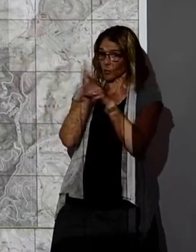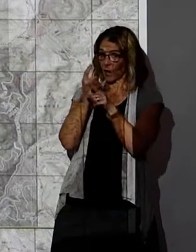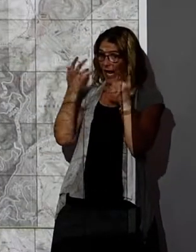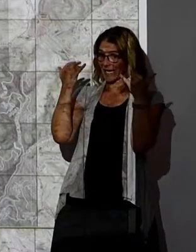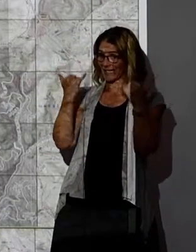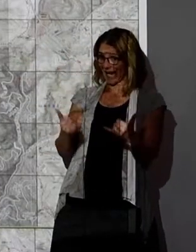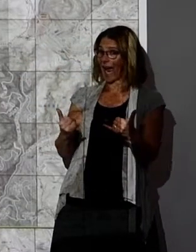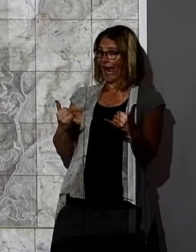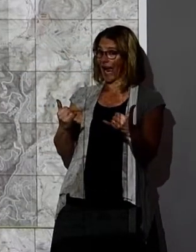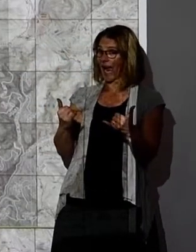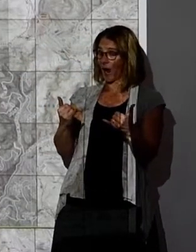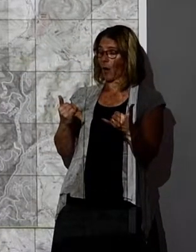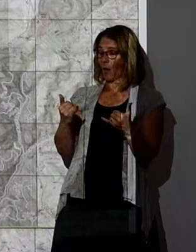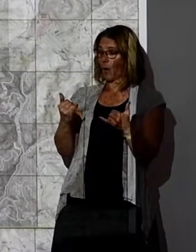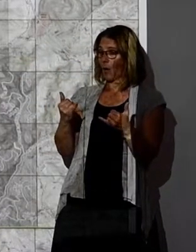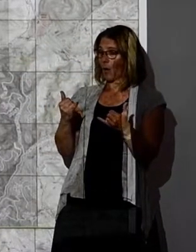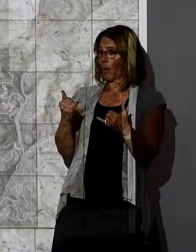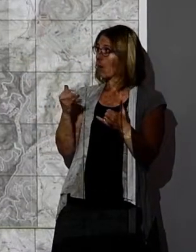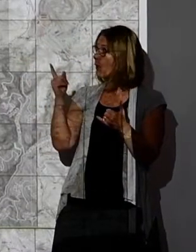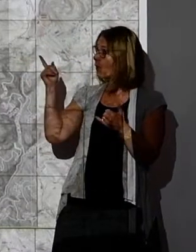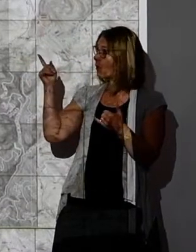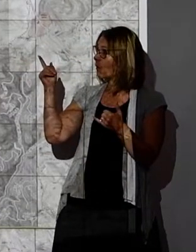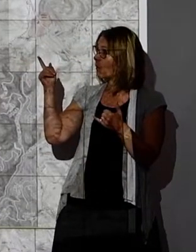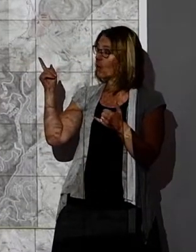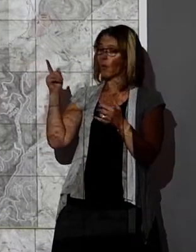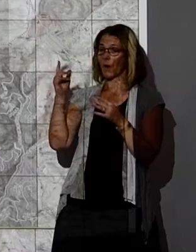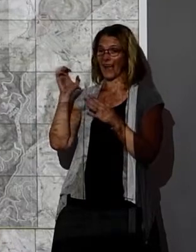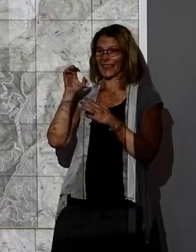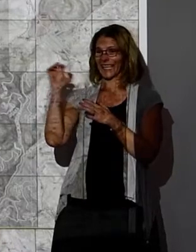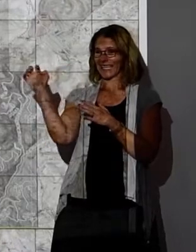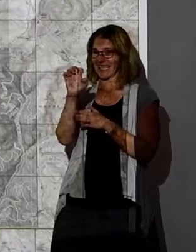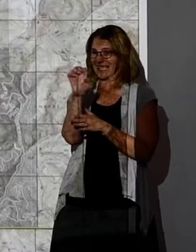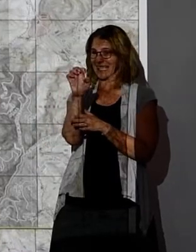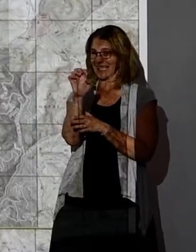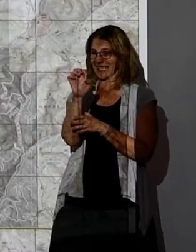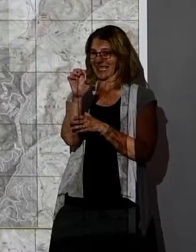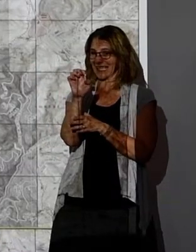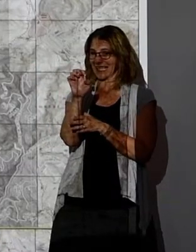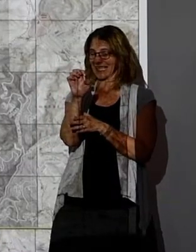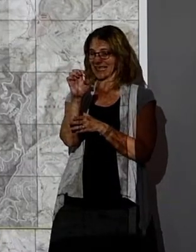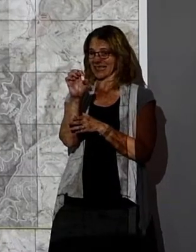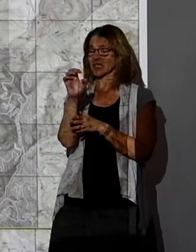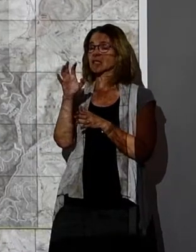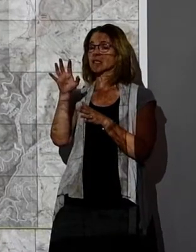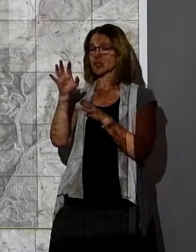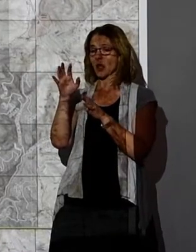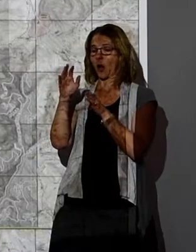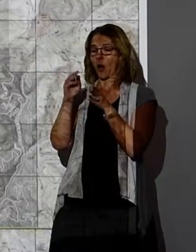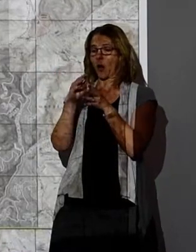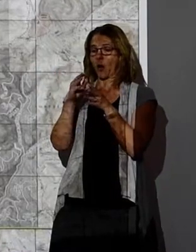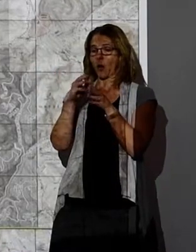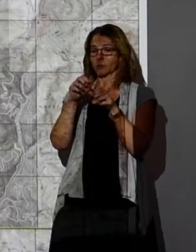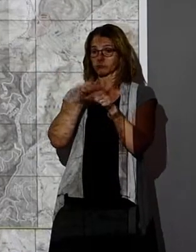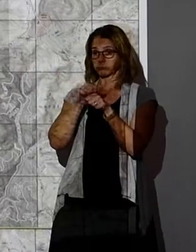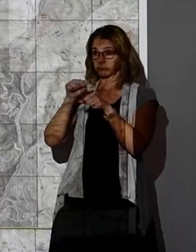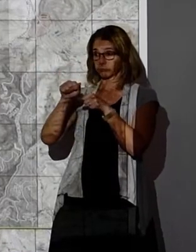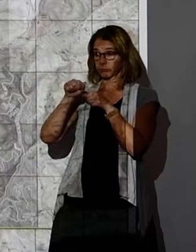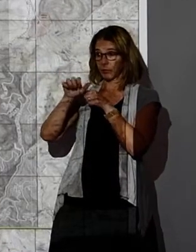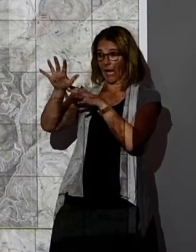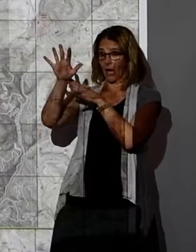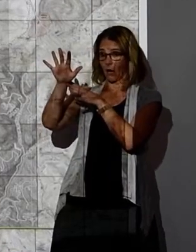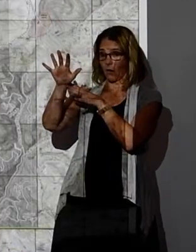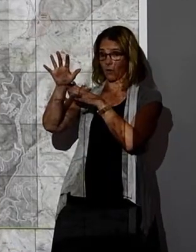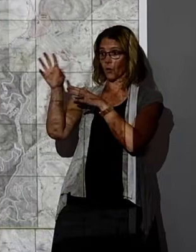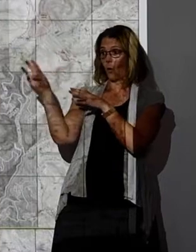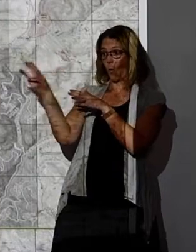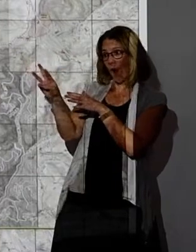push that we're gonna see is movement here on the east side of the Bridger Range, so in the Bridger Mountains, on the west side of the